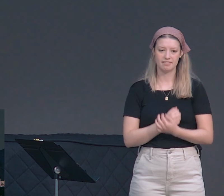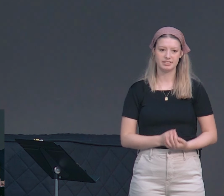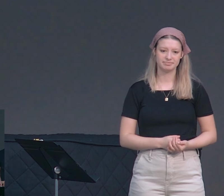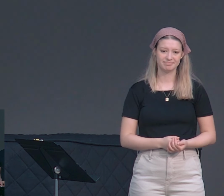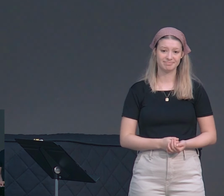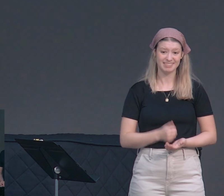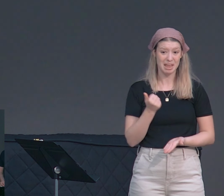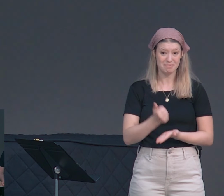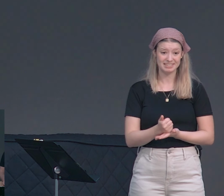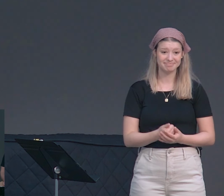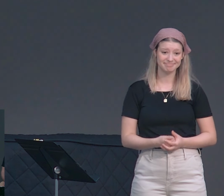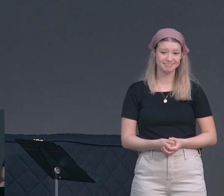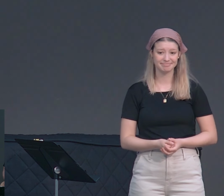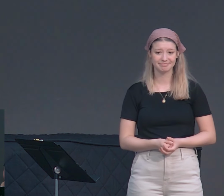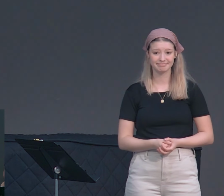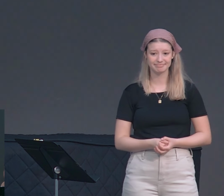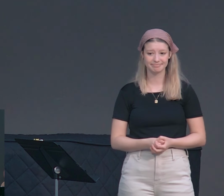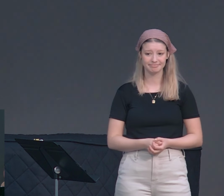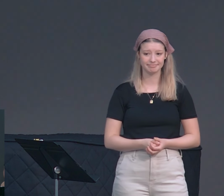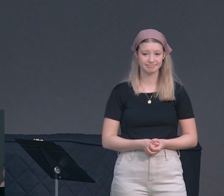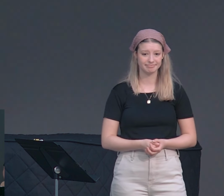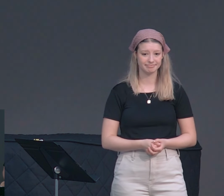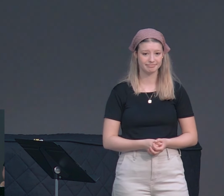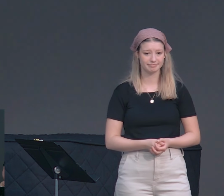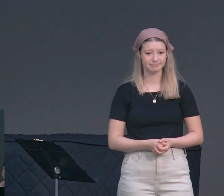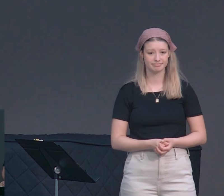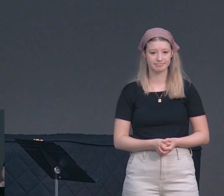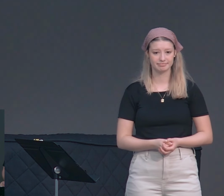I would like to ask one of our deacons, Steve Vaughn, to pray for the bread.